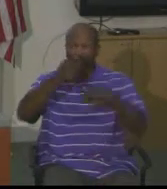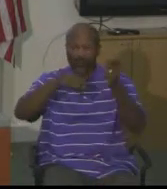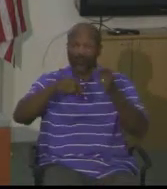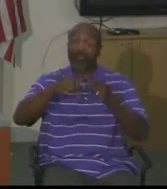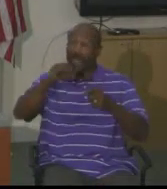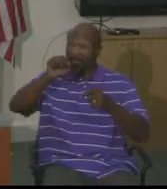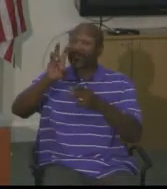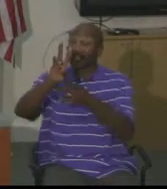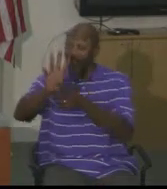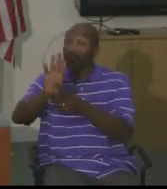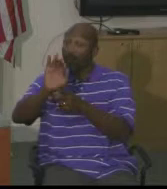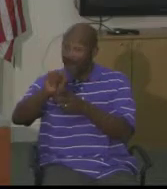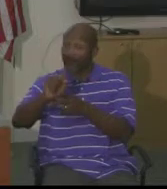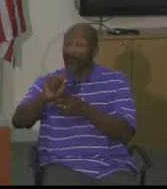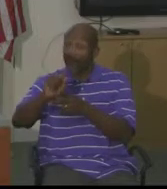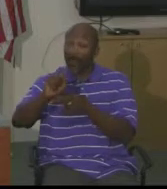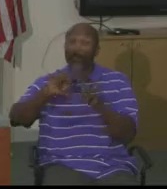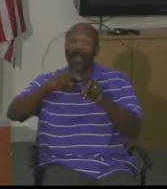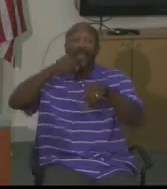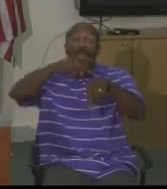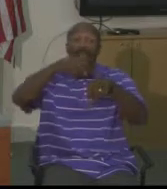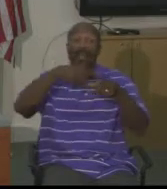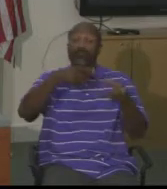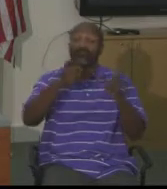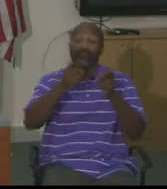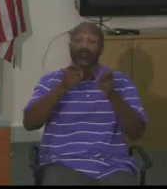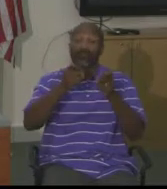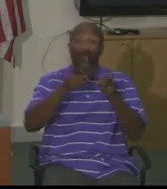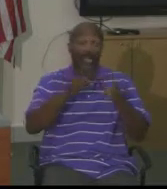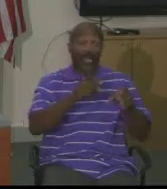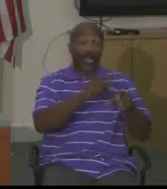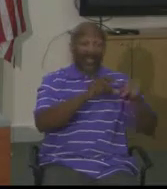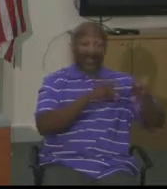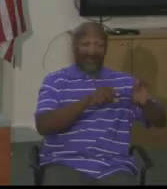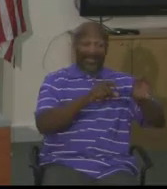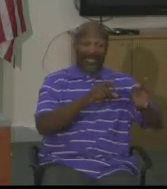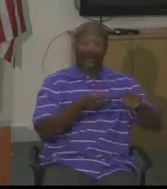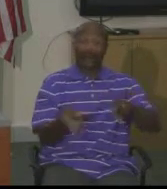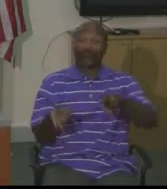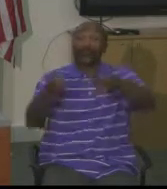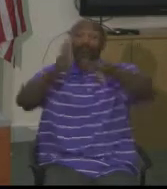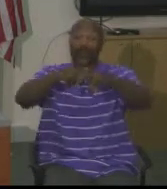bits wide, and it increased the clock rate to 133 megahertz.